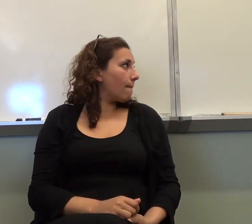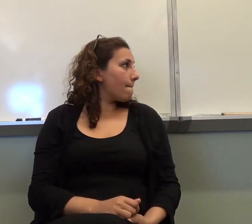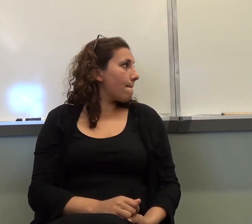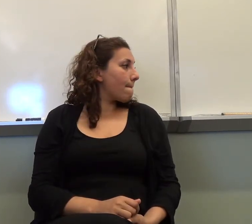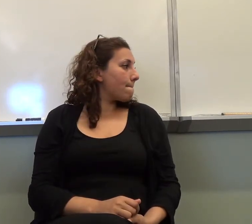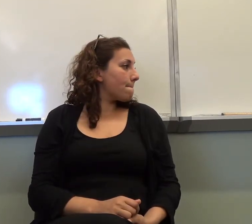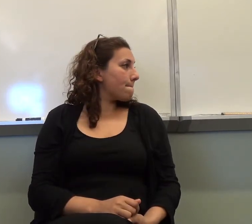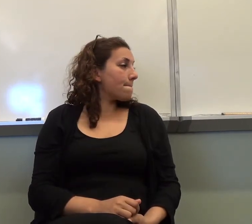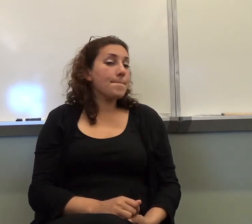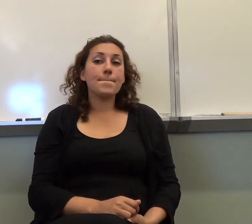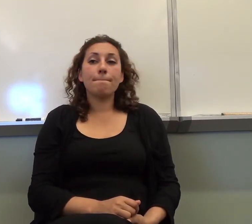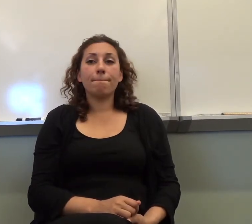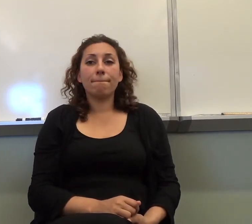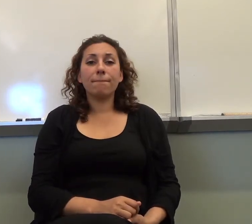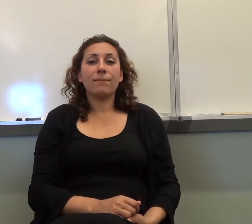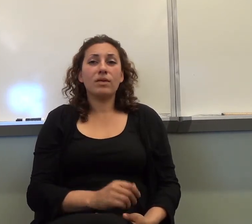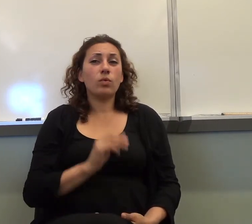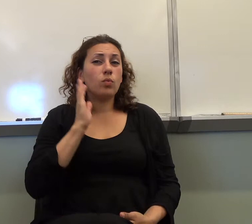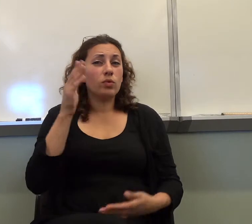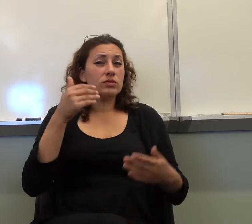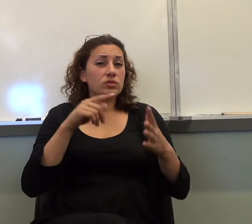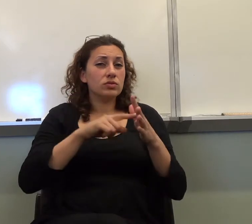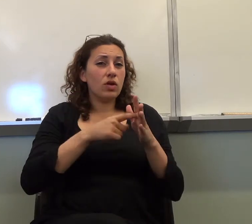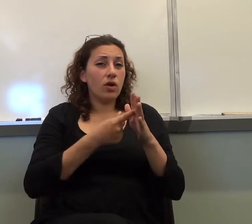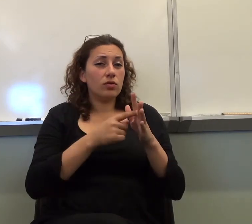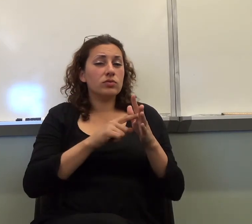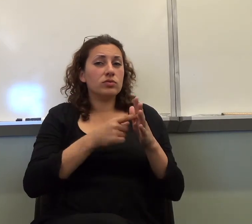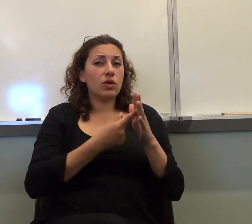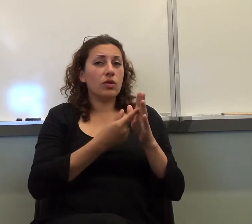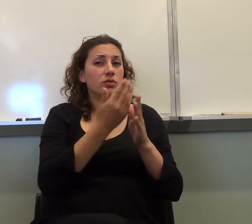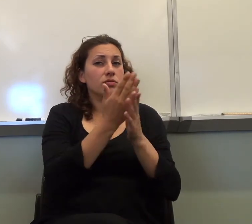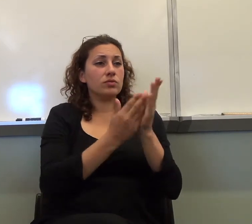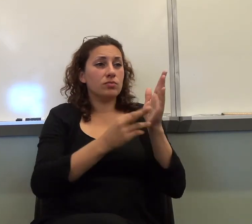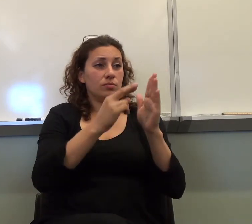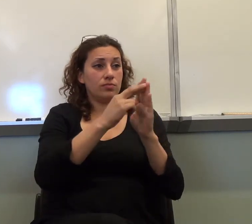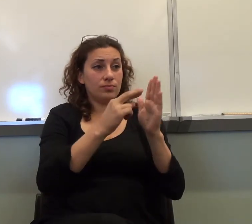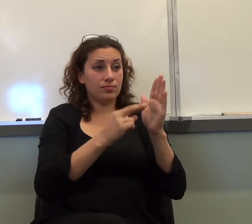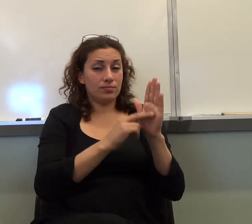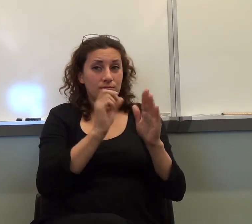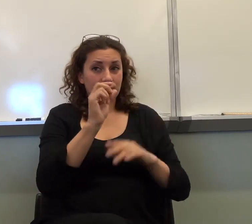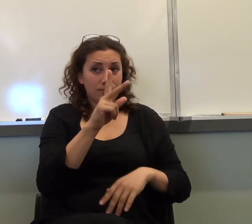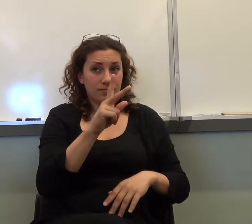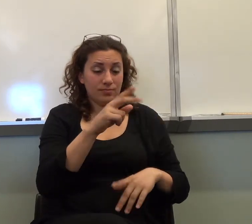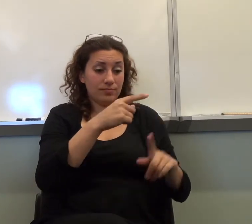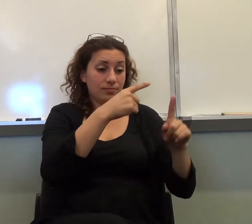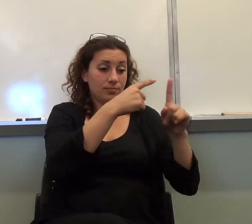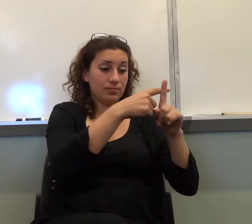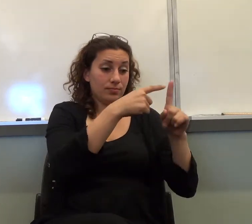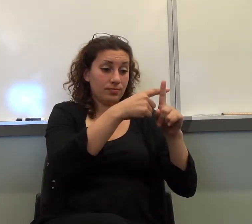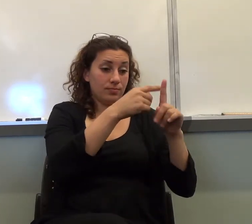We're going to start getting some rules going here also. Plus divided by a plus,